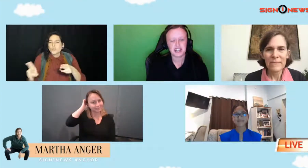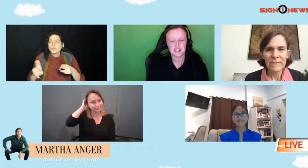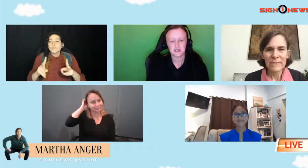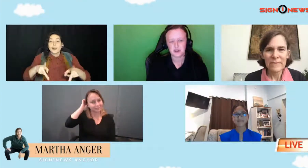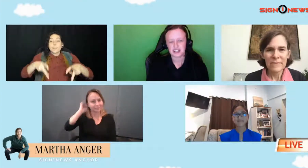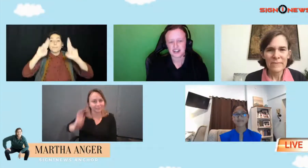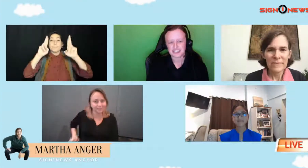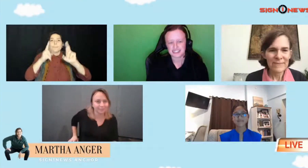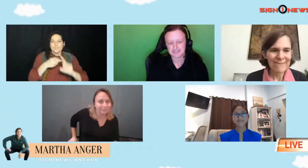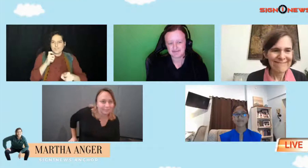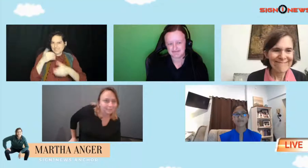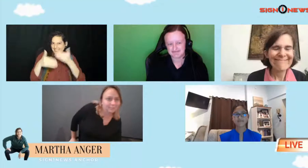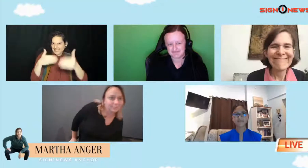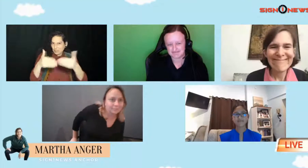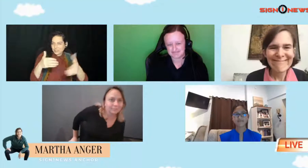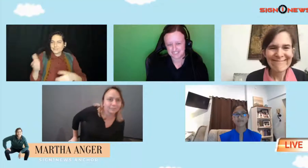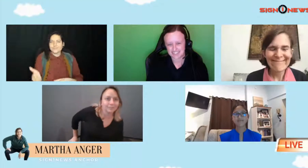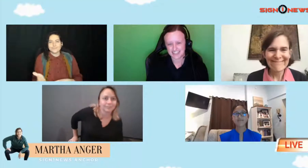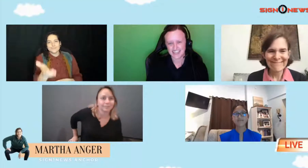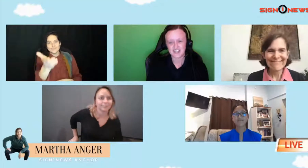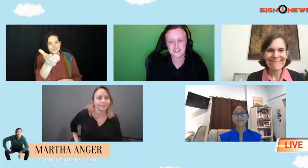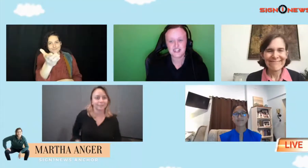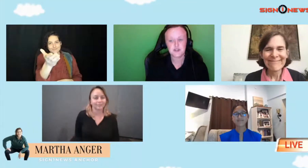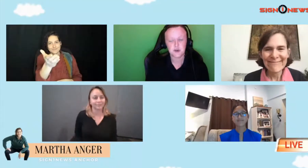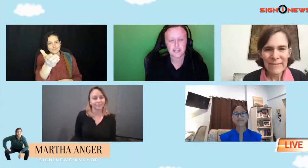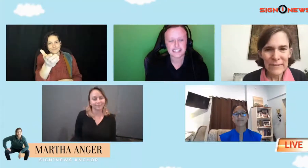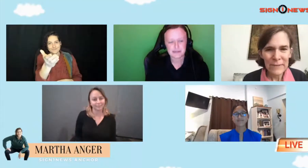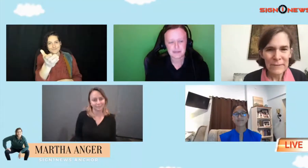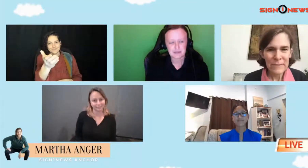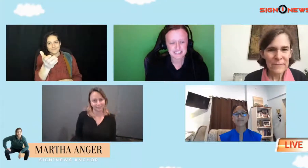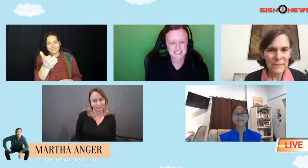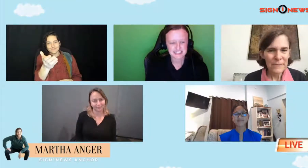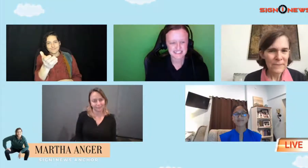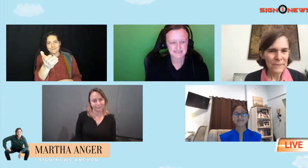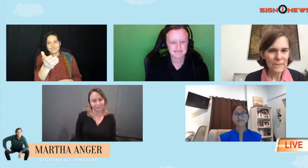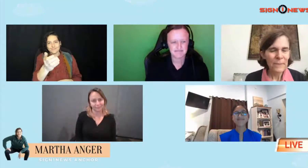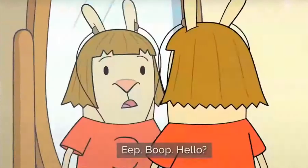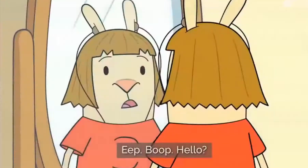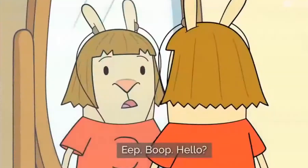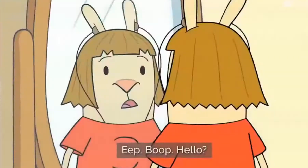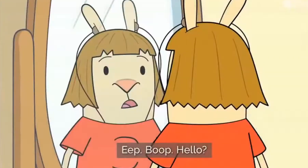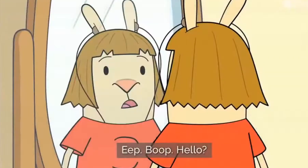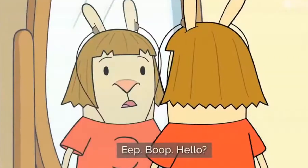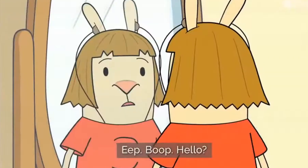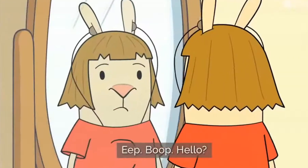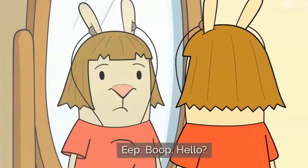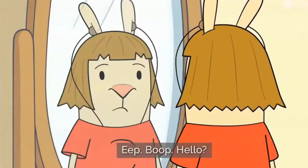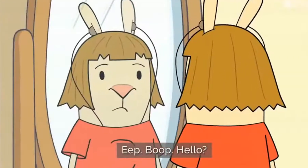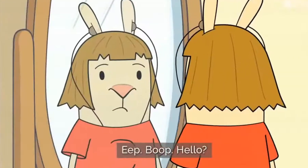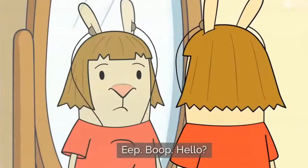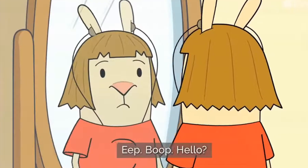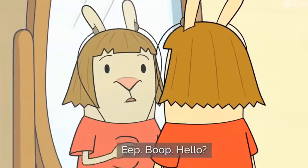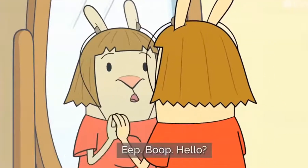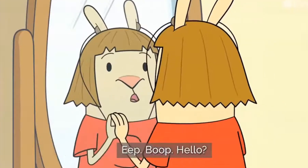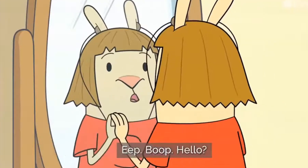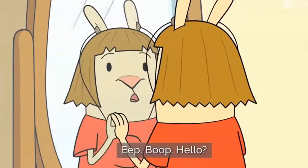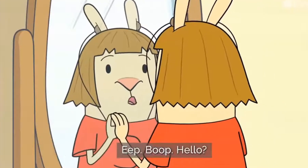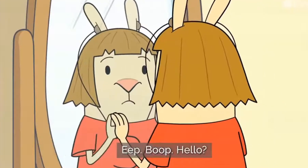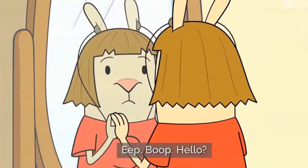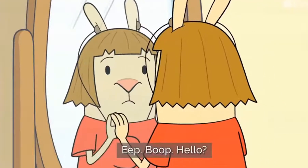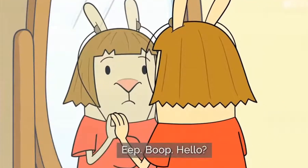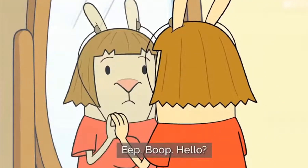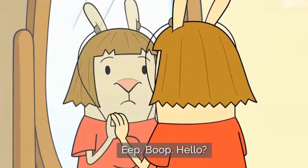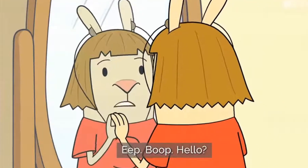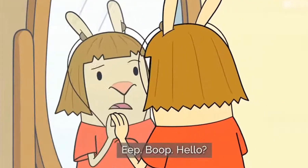makes her extraordinary. Here's a short clip from the series. Eep,